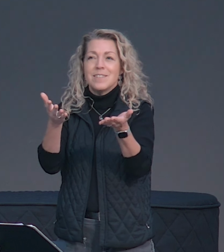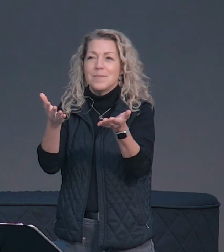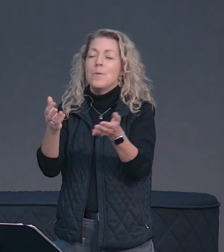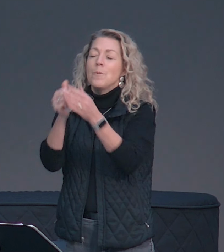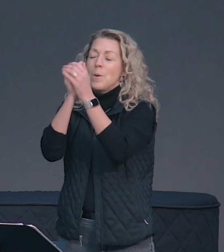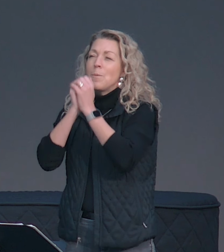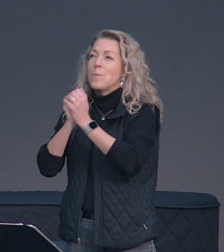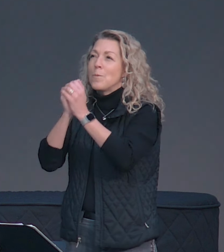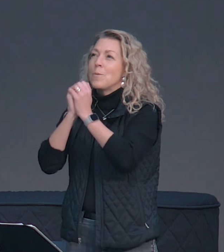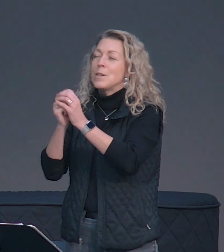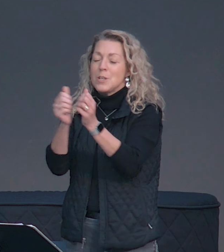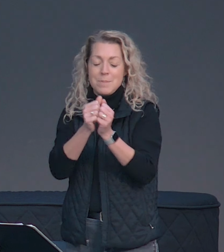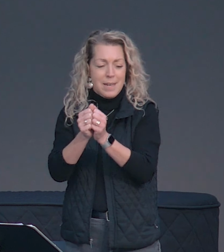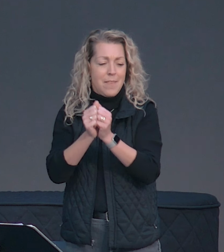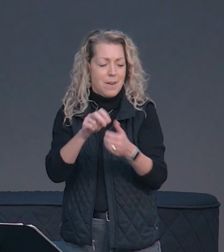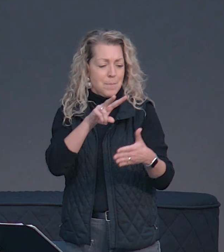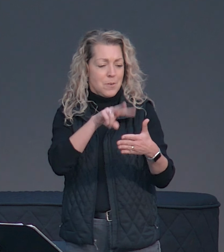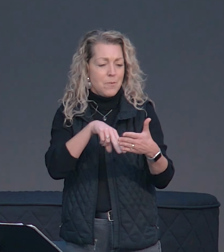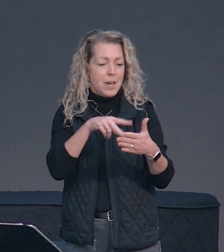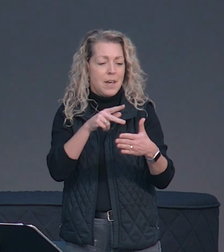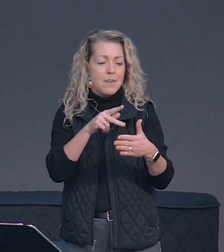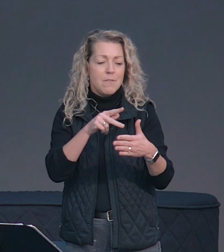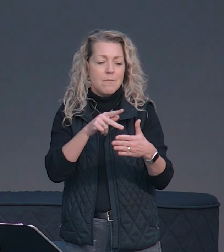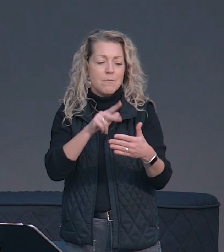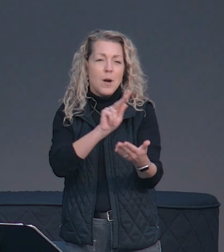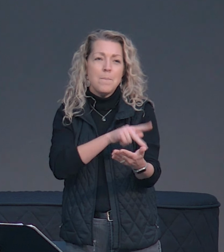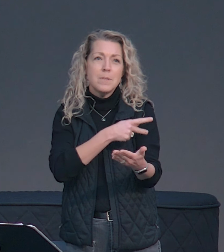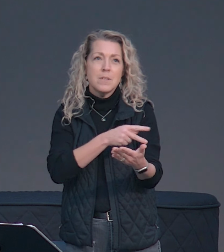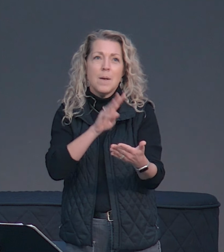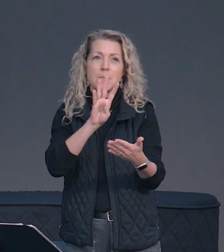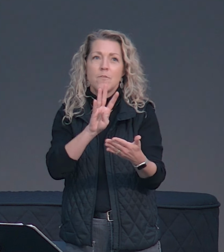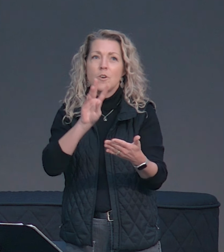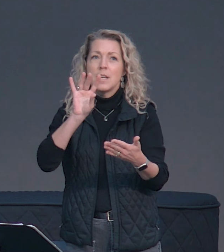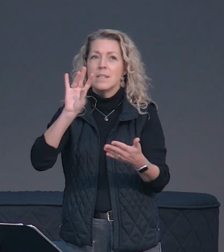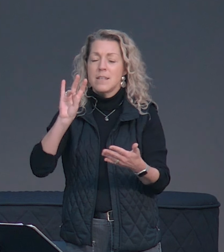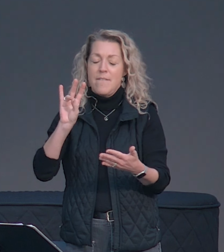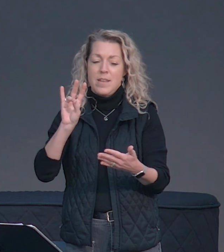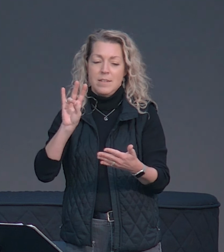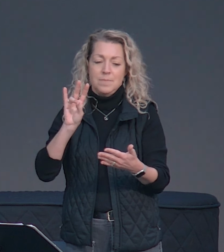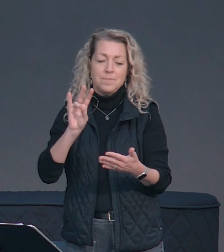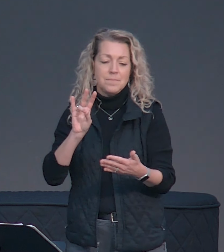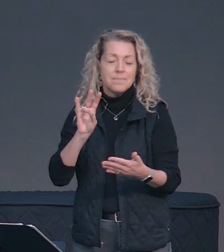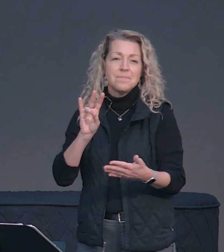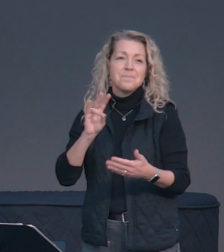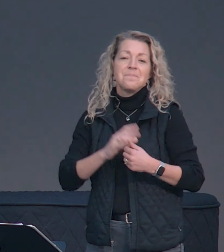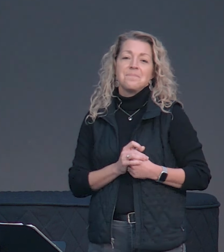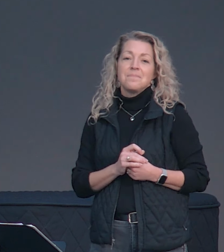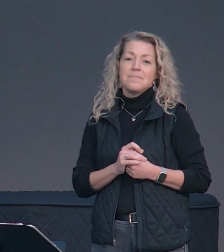together today. I'm going to read from Psalm 47, verses 1 through 2. It says,